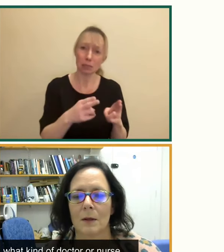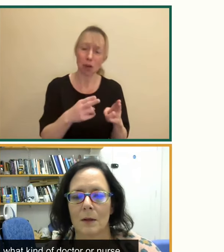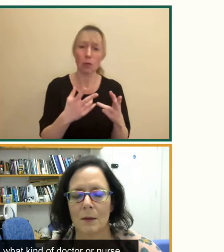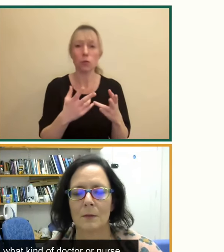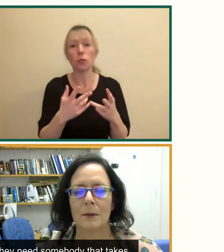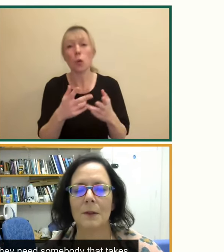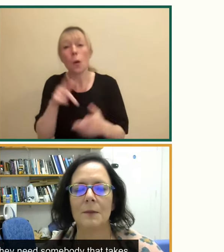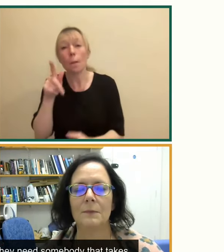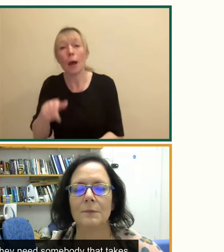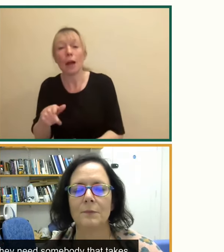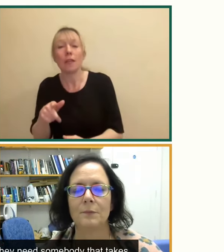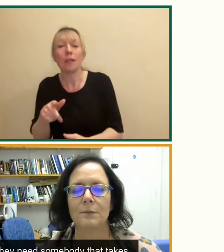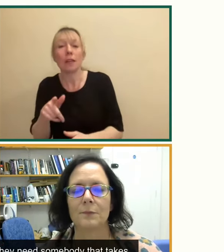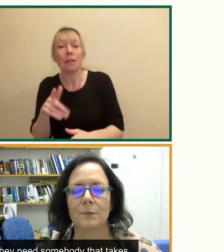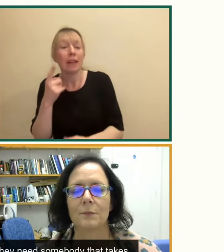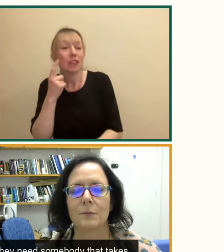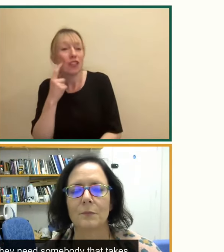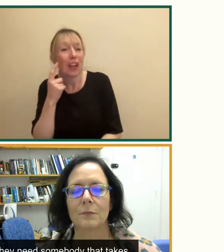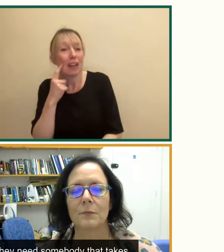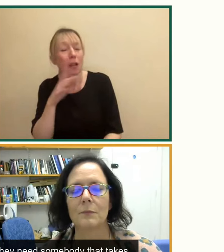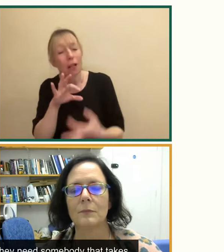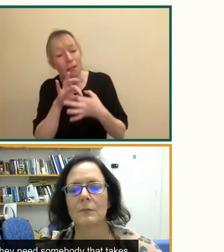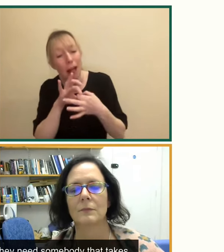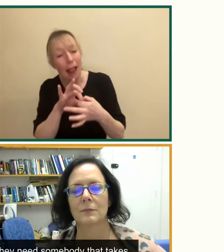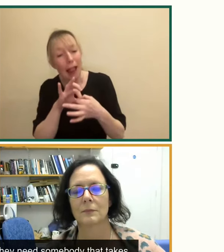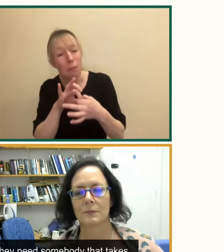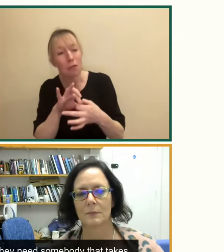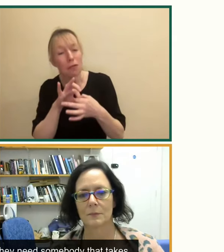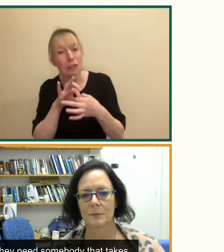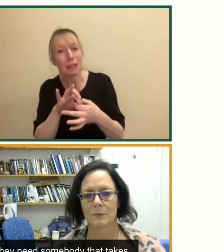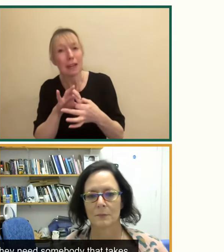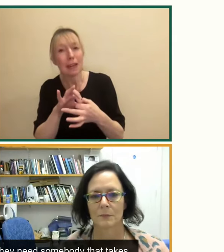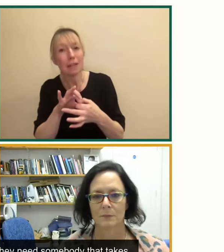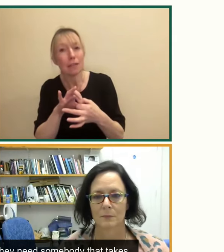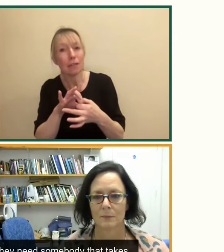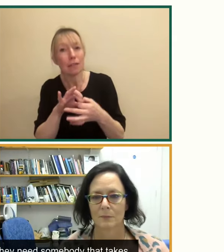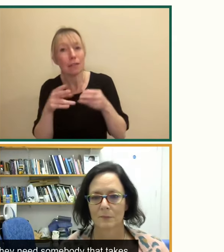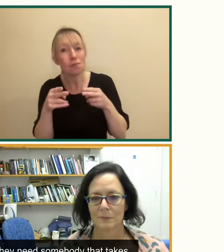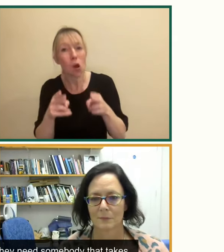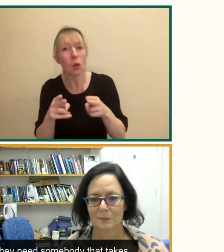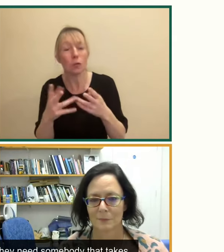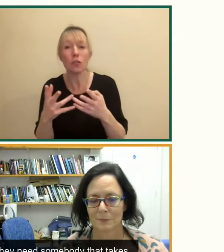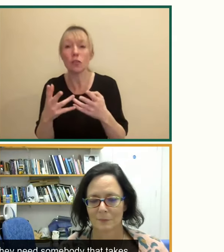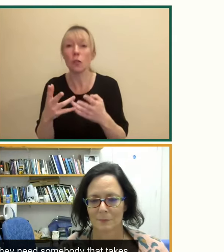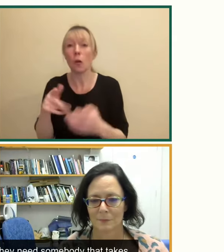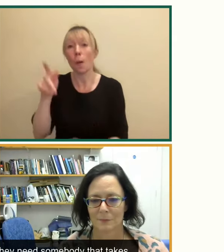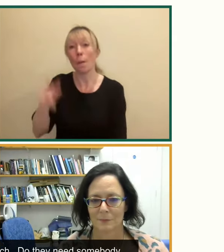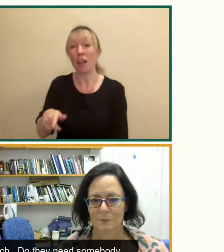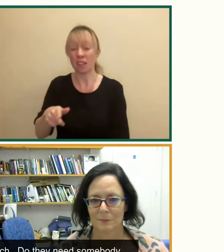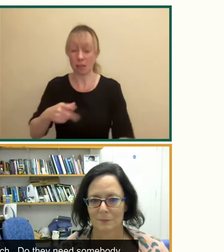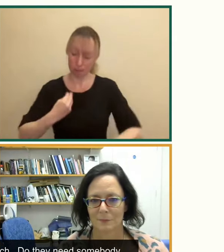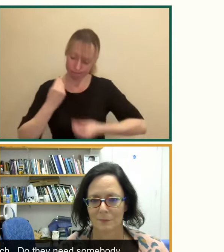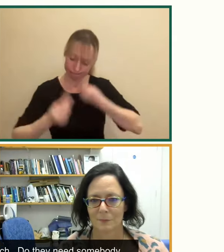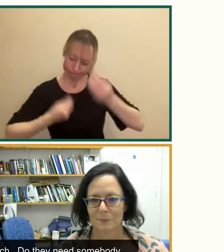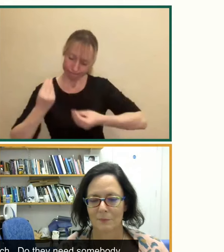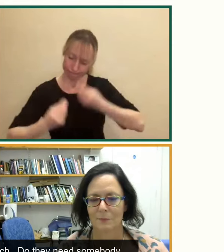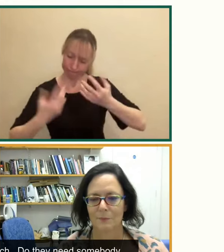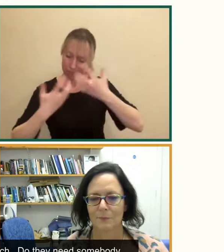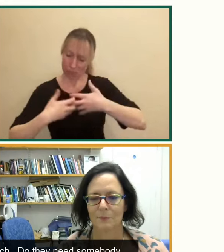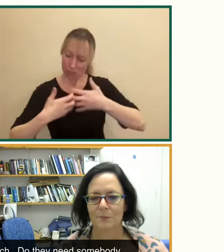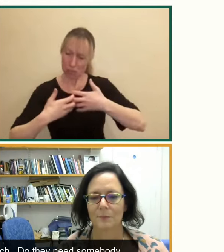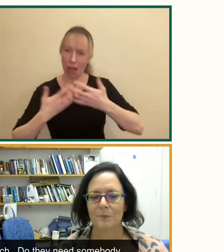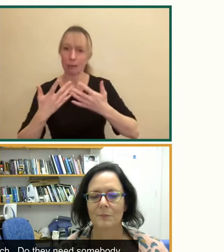gentle collaborative approach? Do they need somebody that blinds them with science? So those are the kinds of things